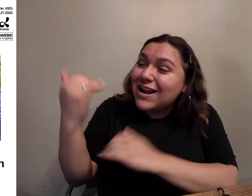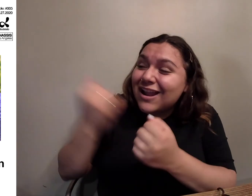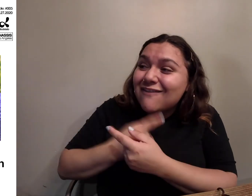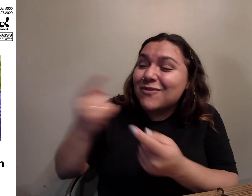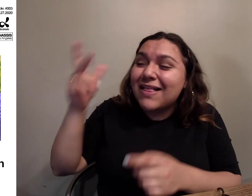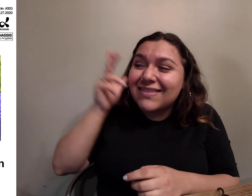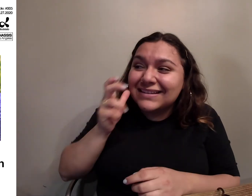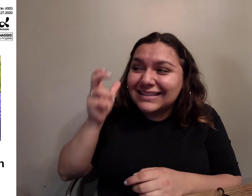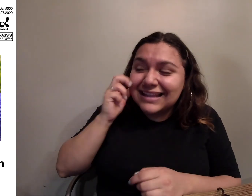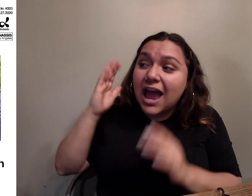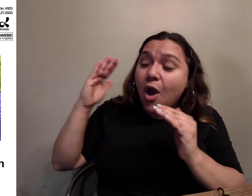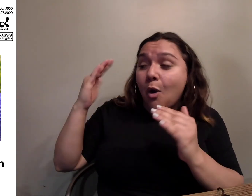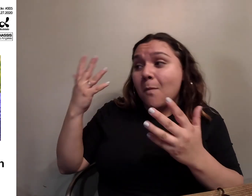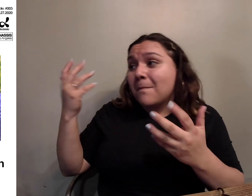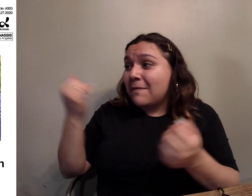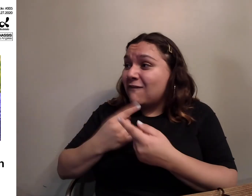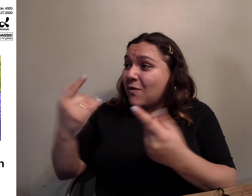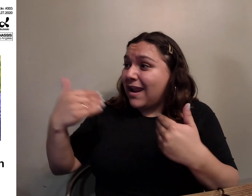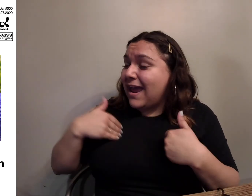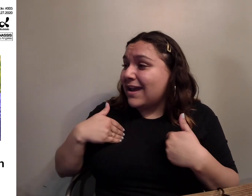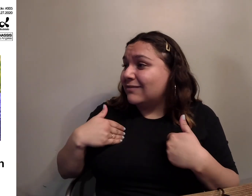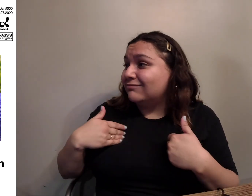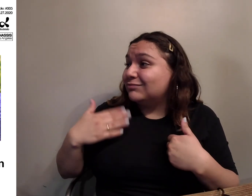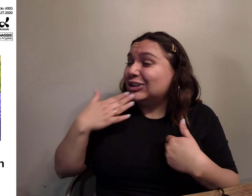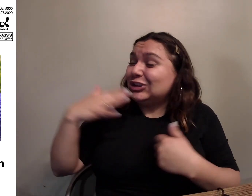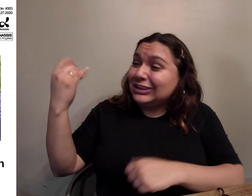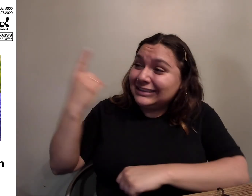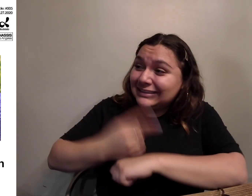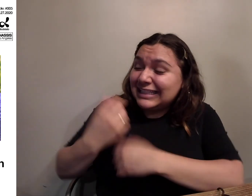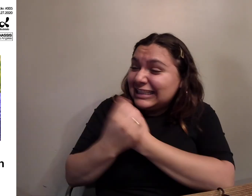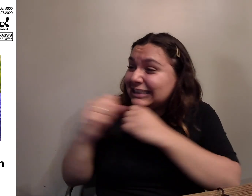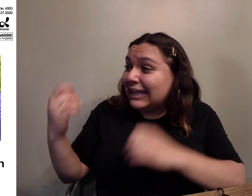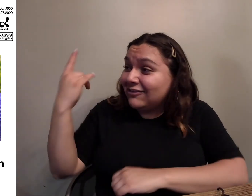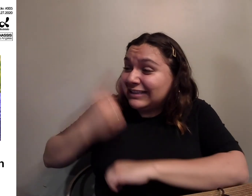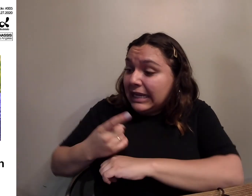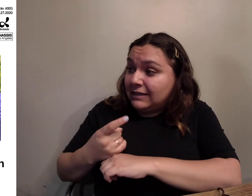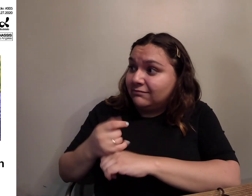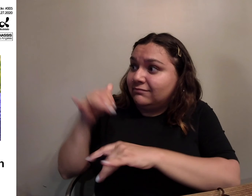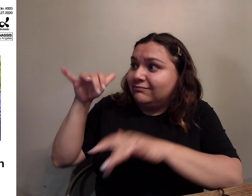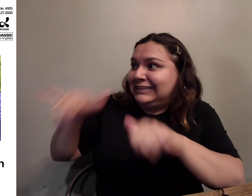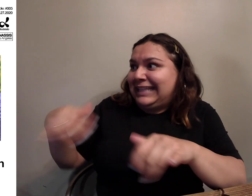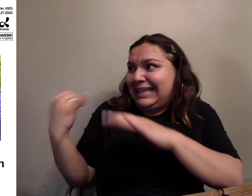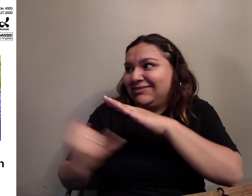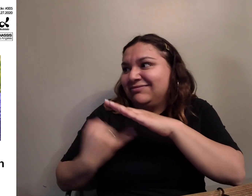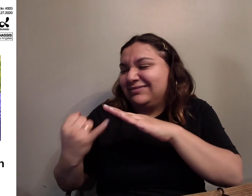listening, and I hope everyone has safe days indoors.